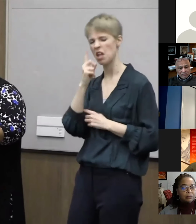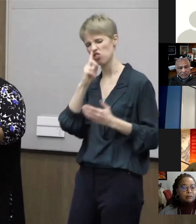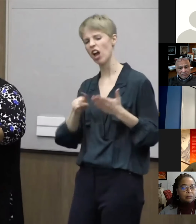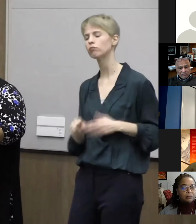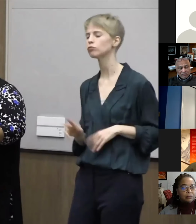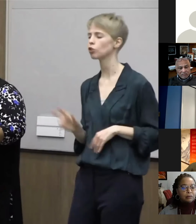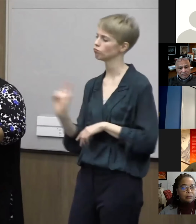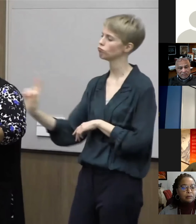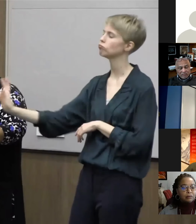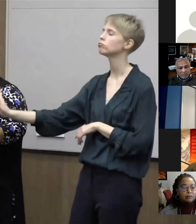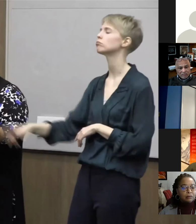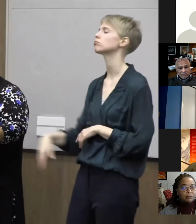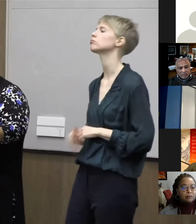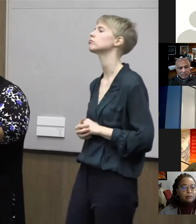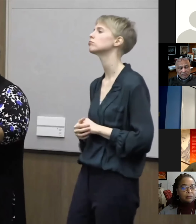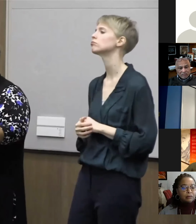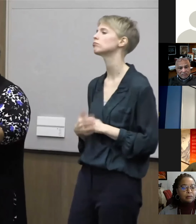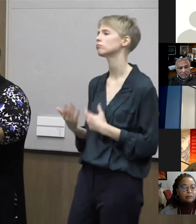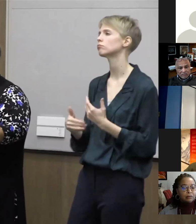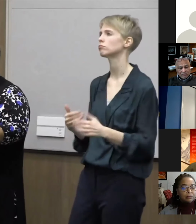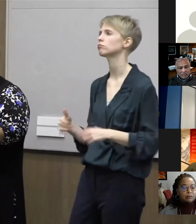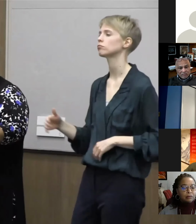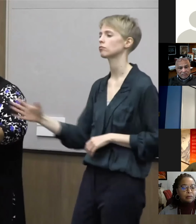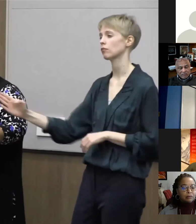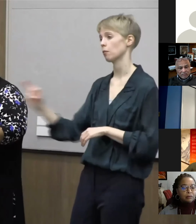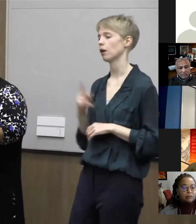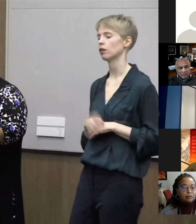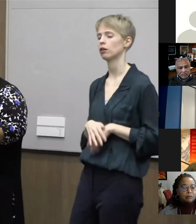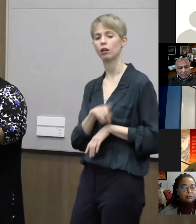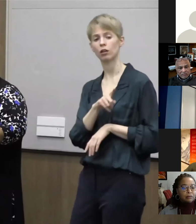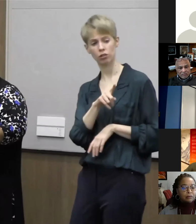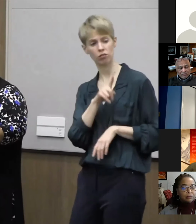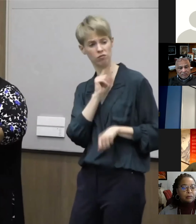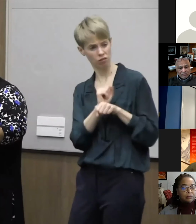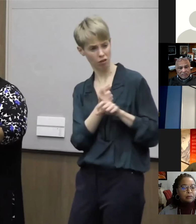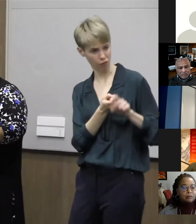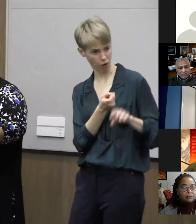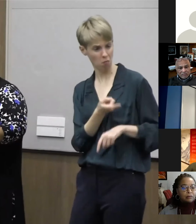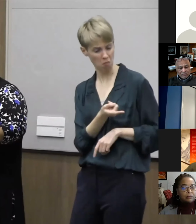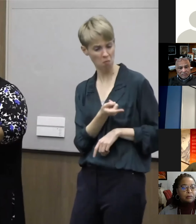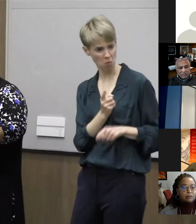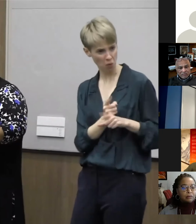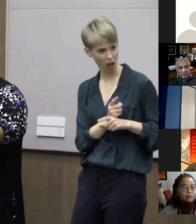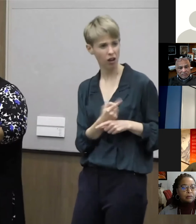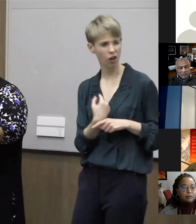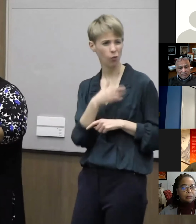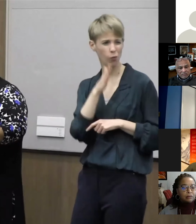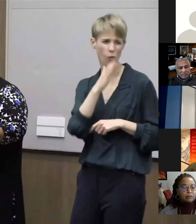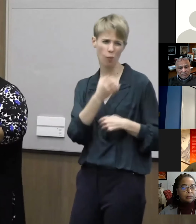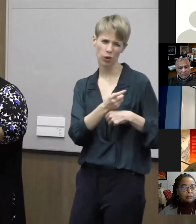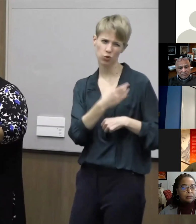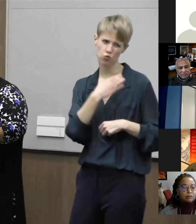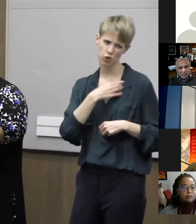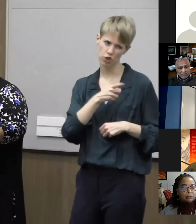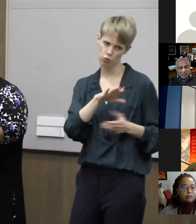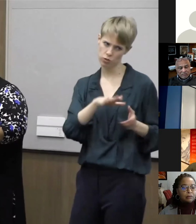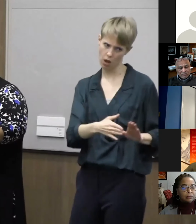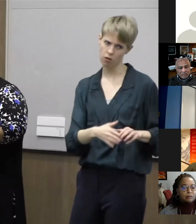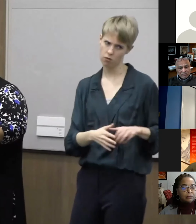left, and when they came back before too long, he said, "You are from Louisville, all right? We're gonna make you wish you was